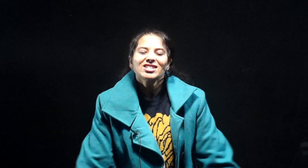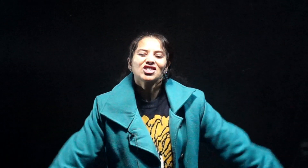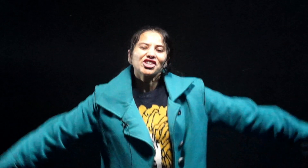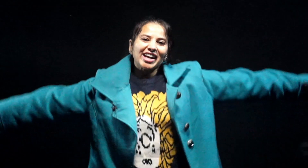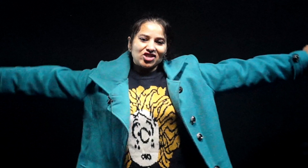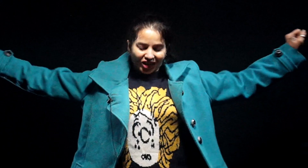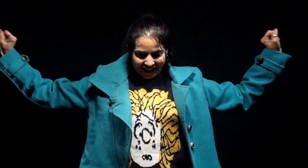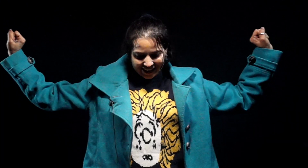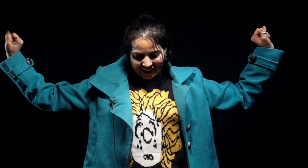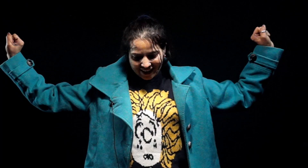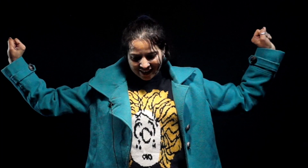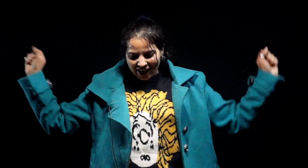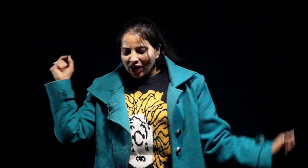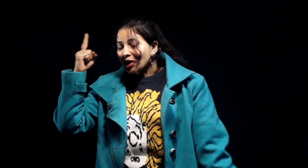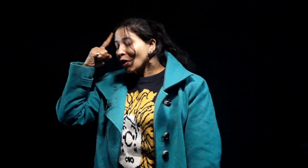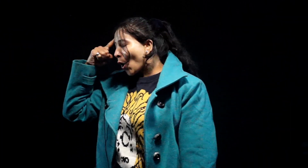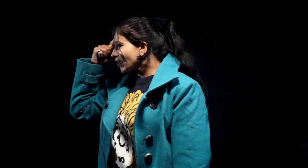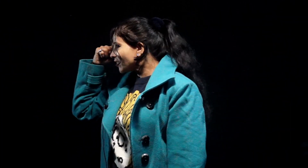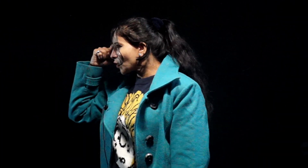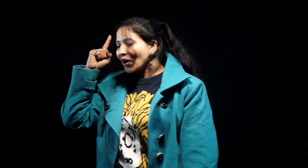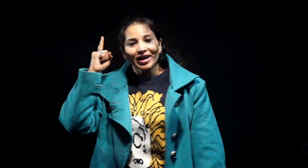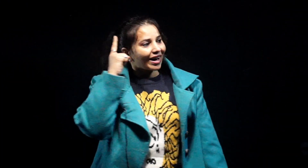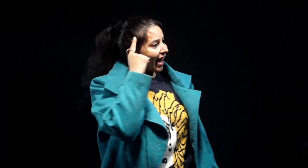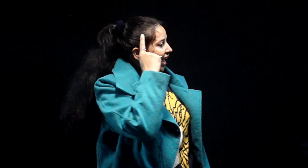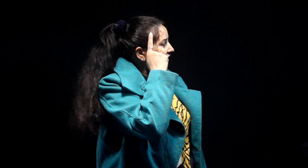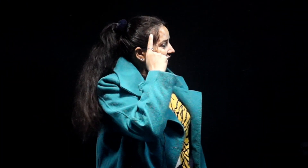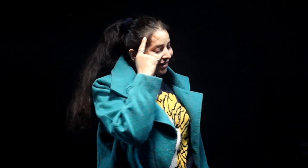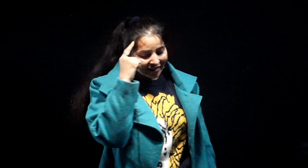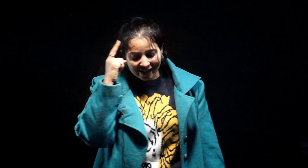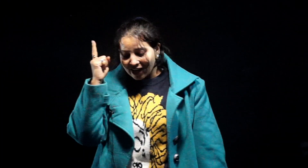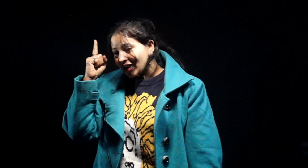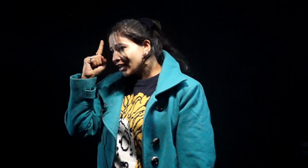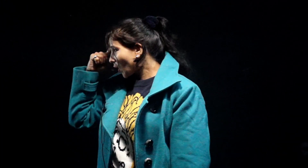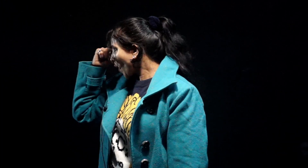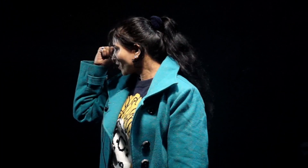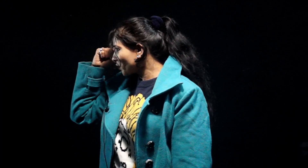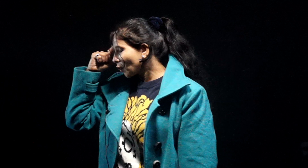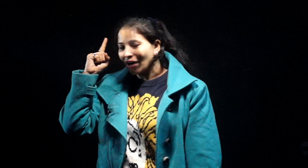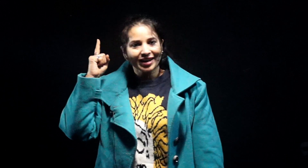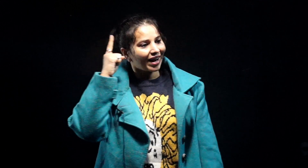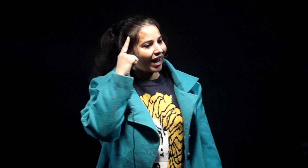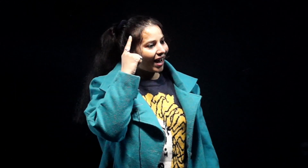Stretch a little. Not your head. Not your head.